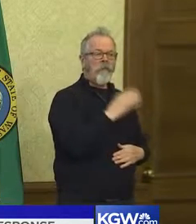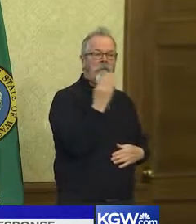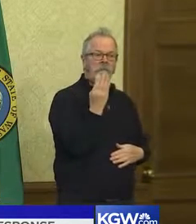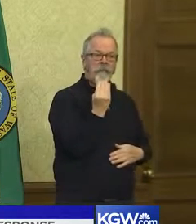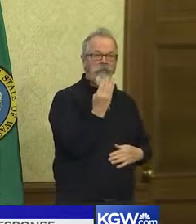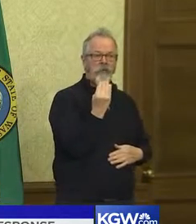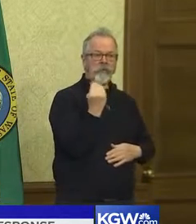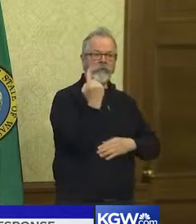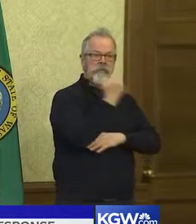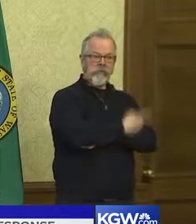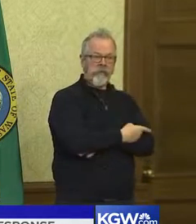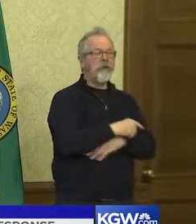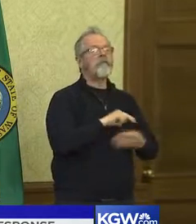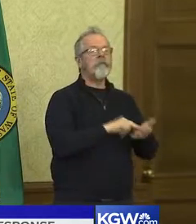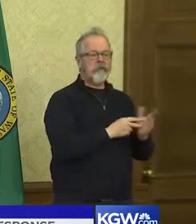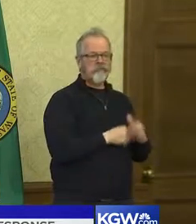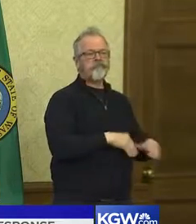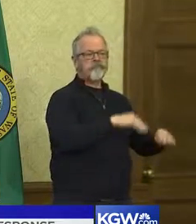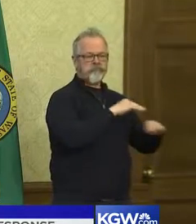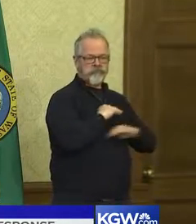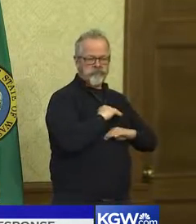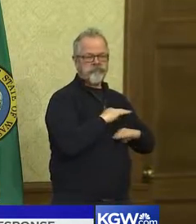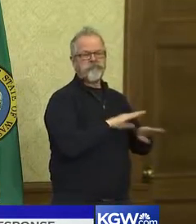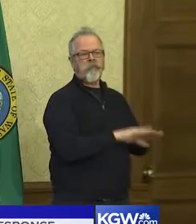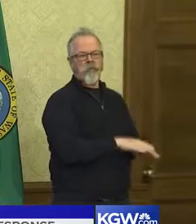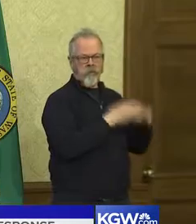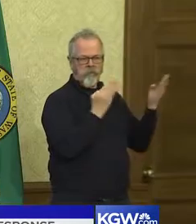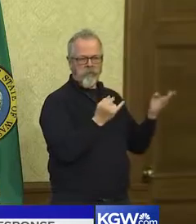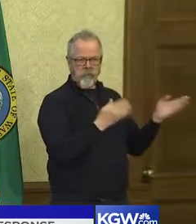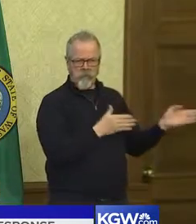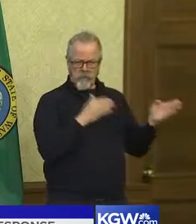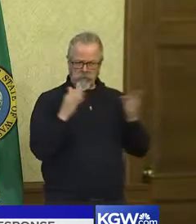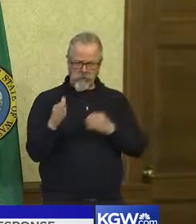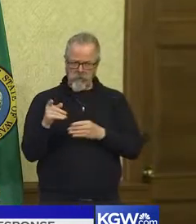concerns about reports of false negatives with testing?